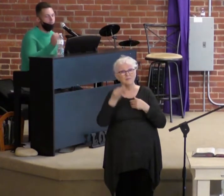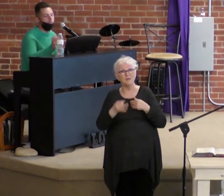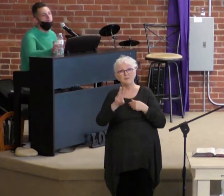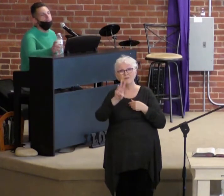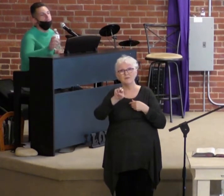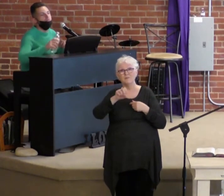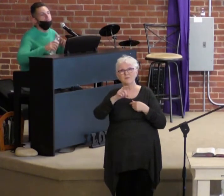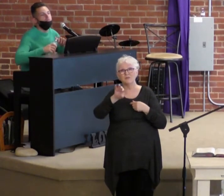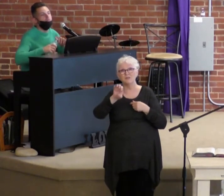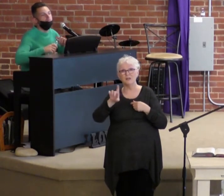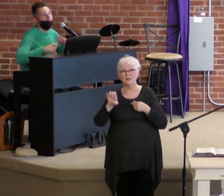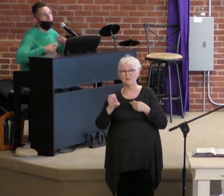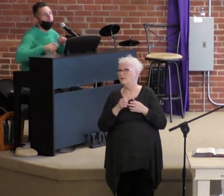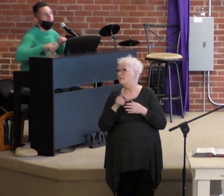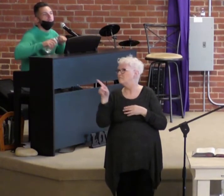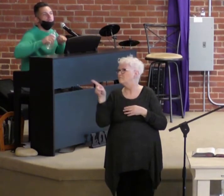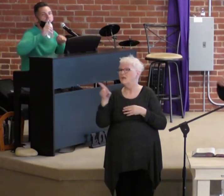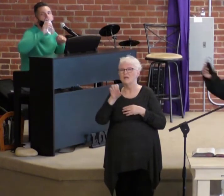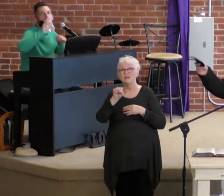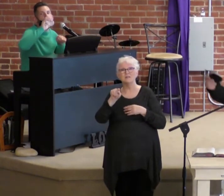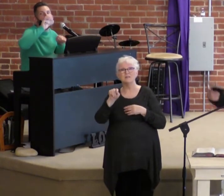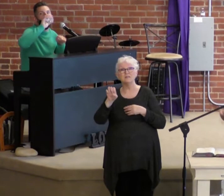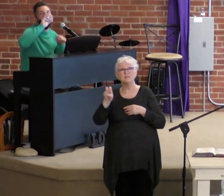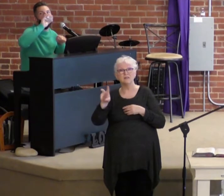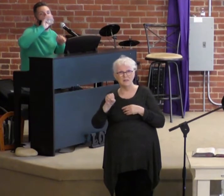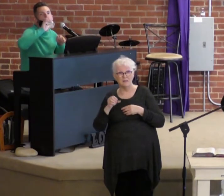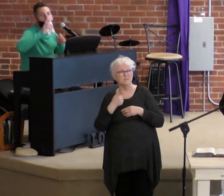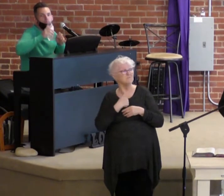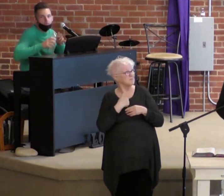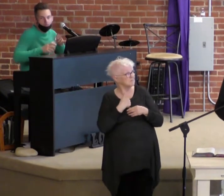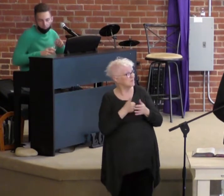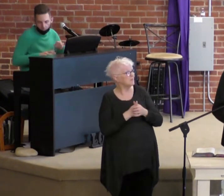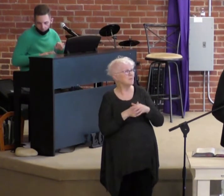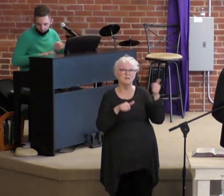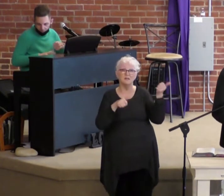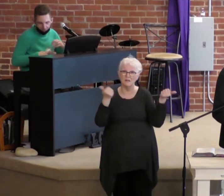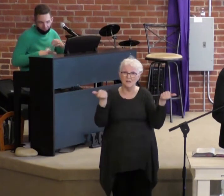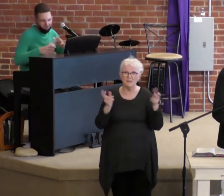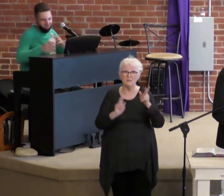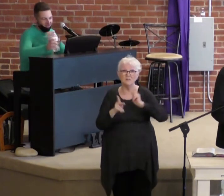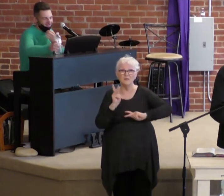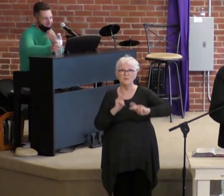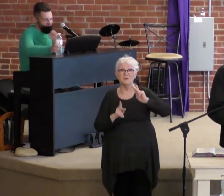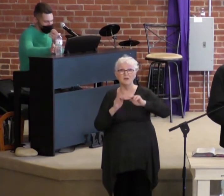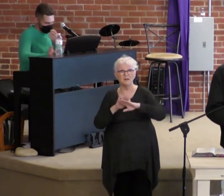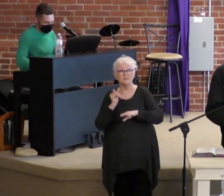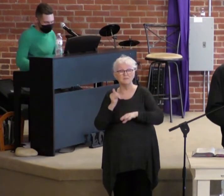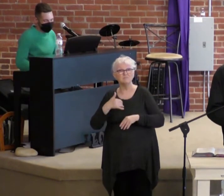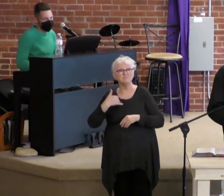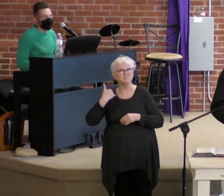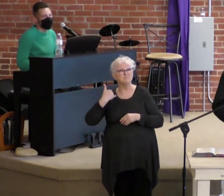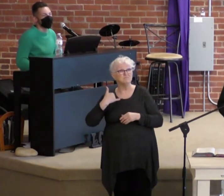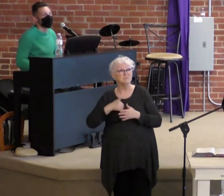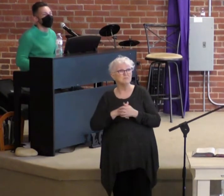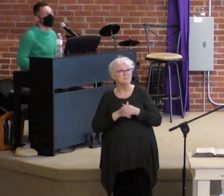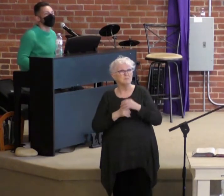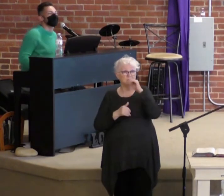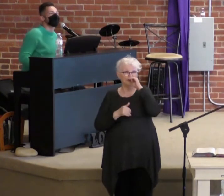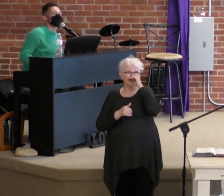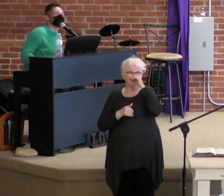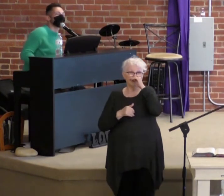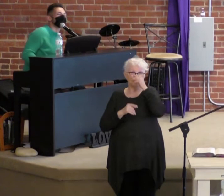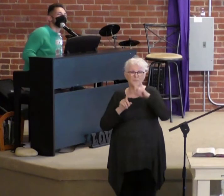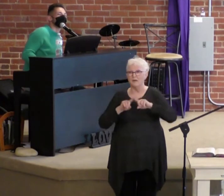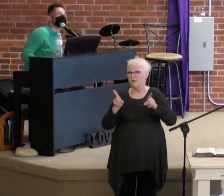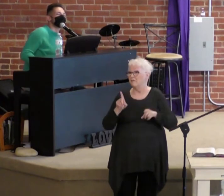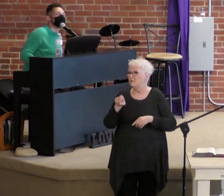got Steve over here, we've got myself, and then we've got other people that I'll draft if I need to pray with you, okay? But if you